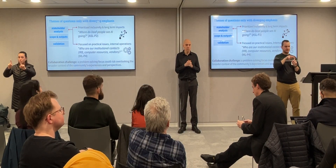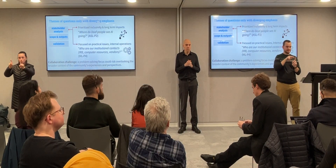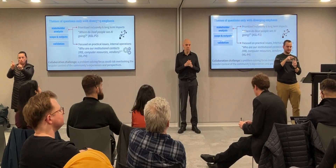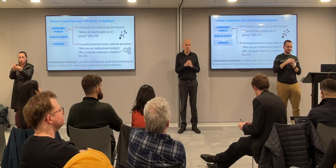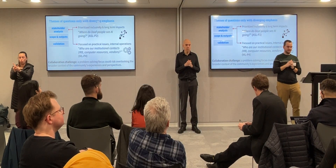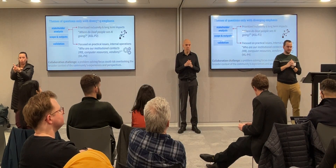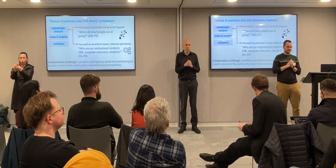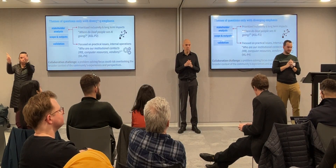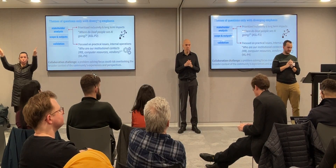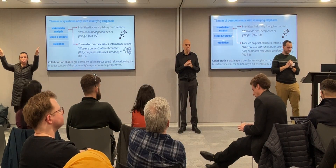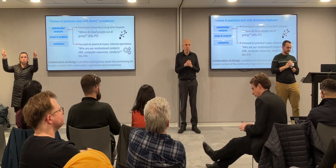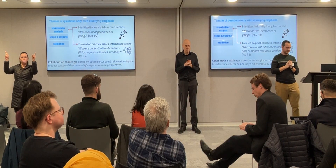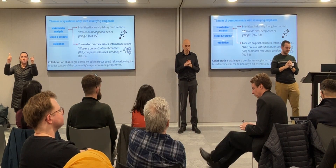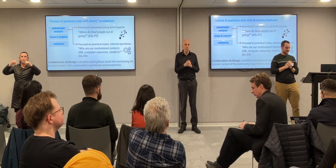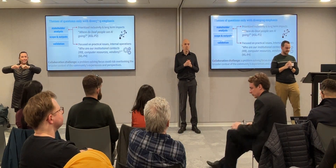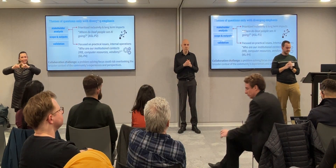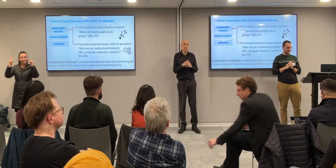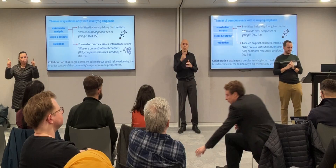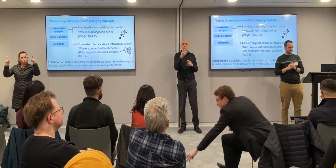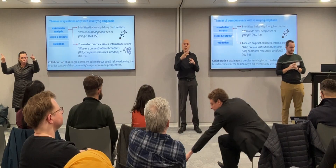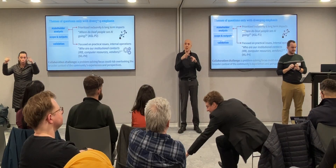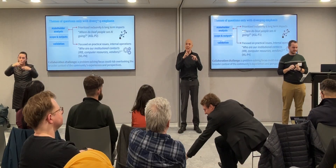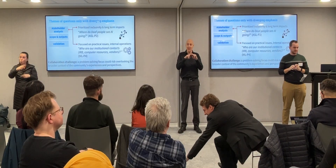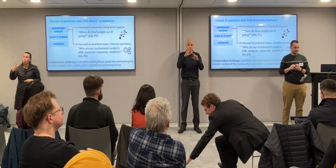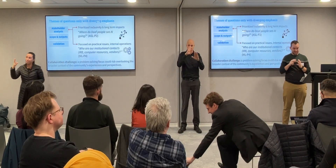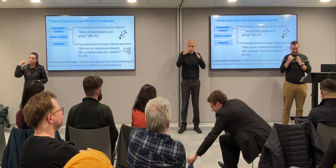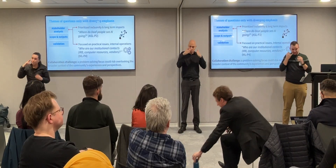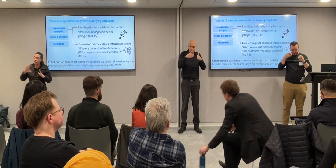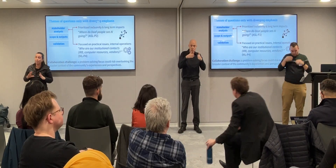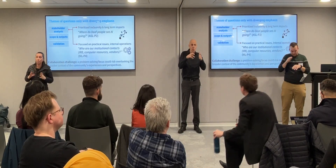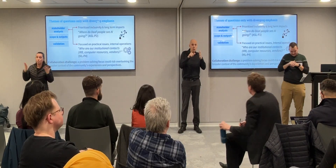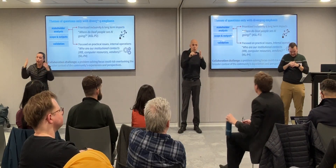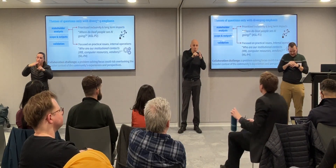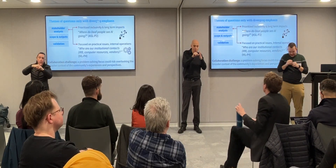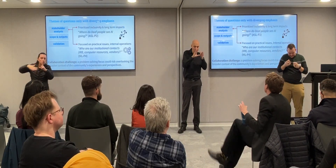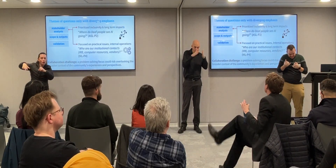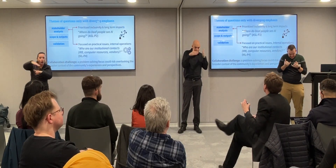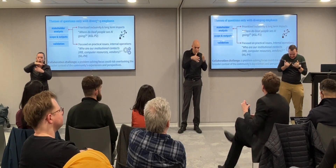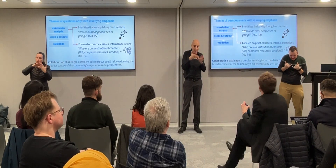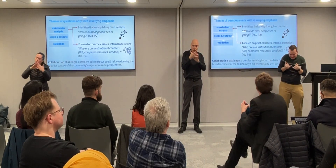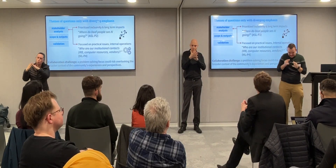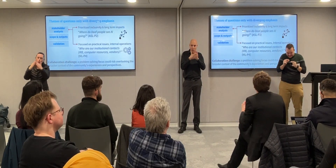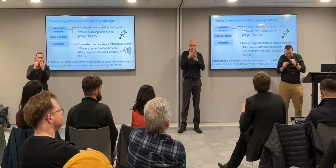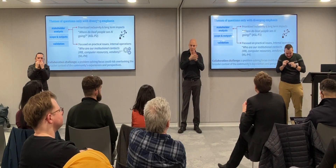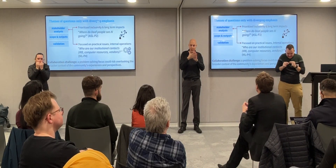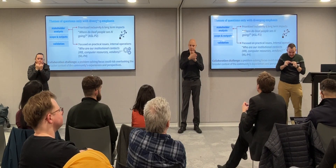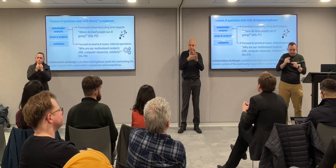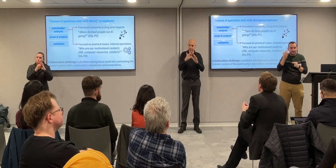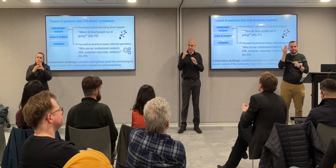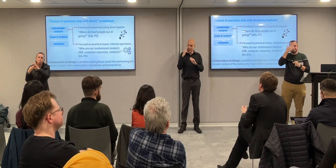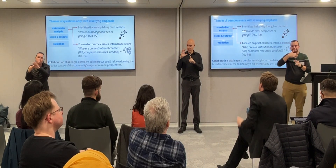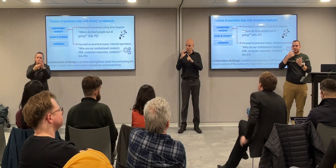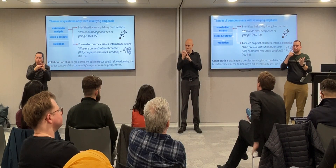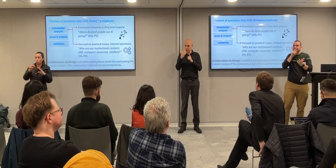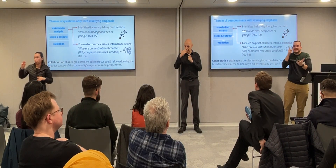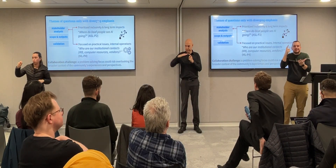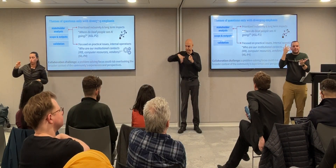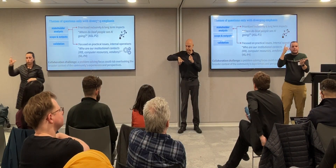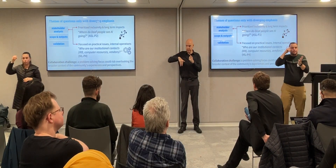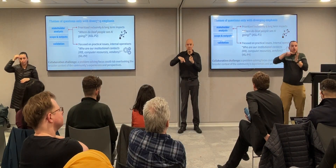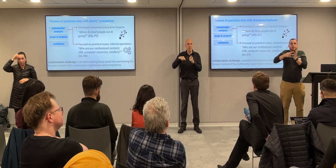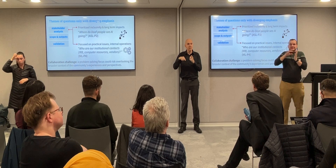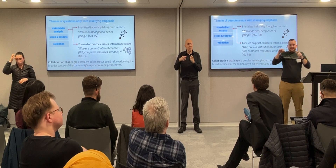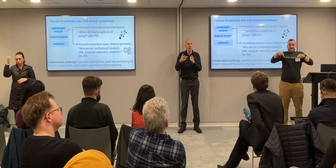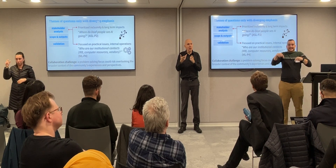kind of exclude the context of the deaf people's lived experiences and the community's kind of experiences and perspectives that might really